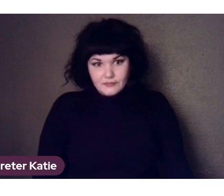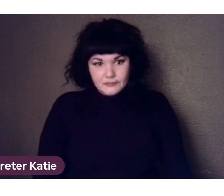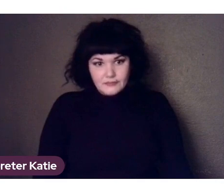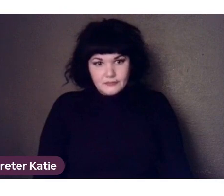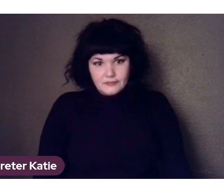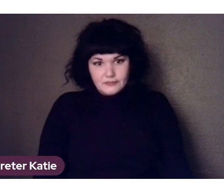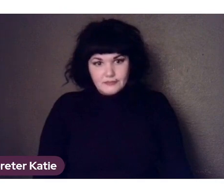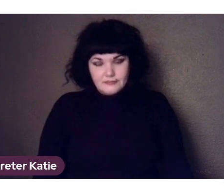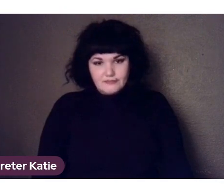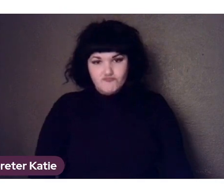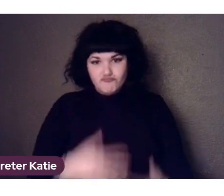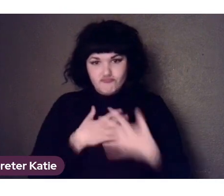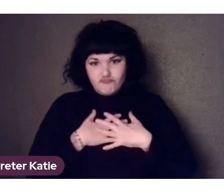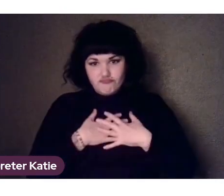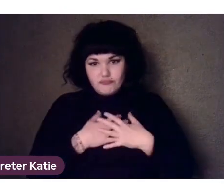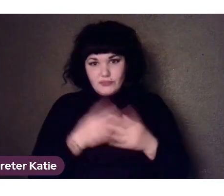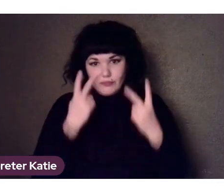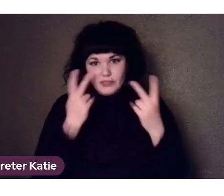Aw, I'm just seeing a lot of love.